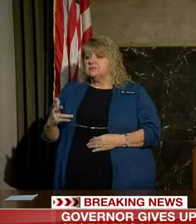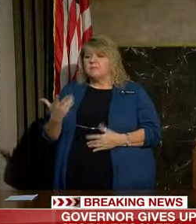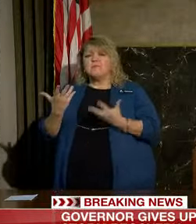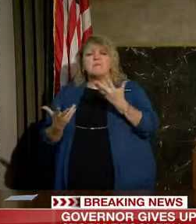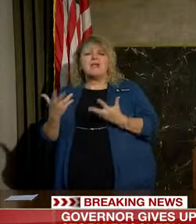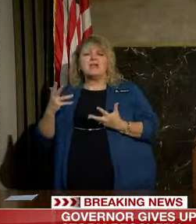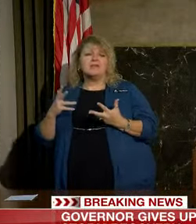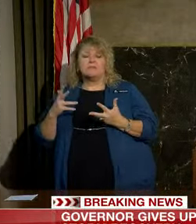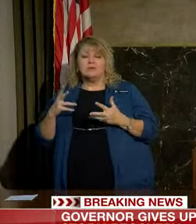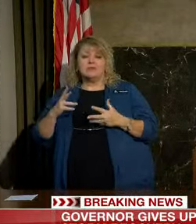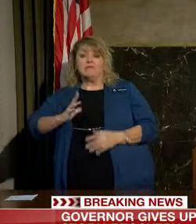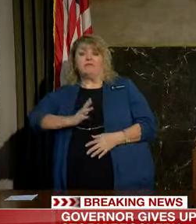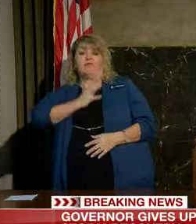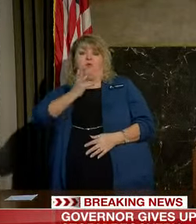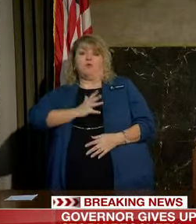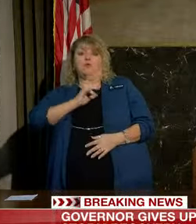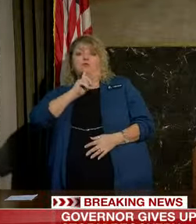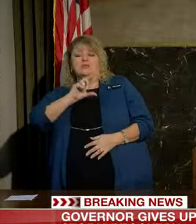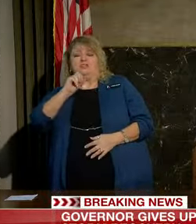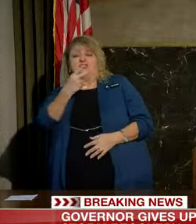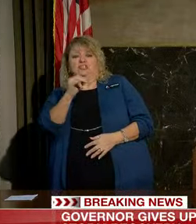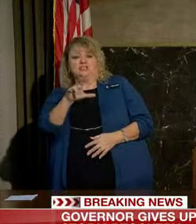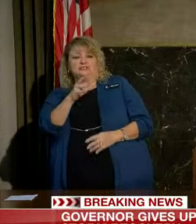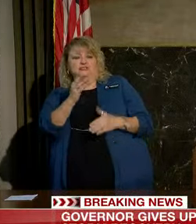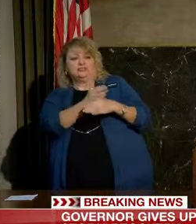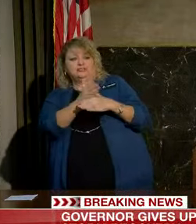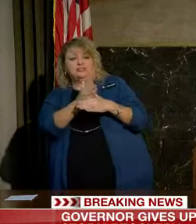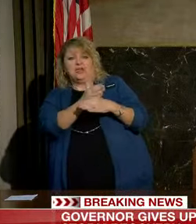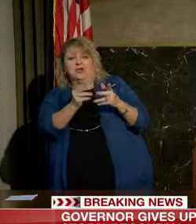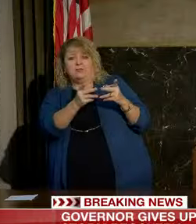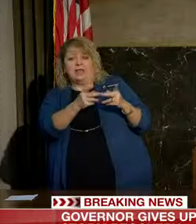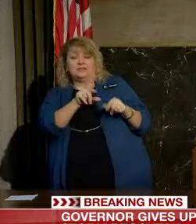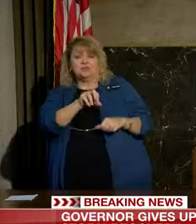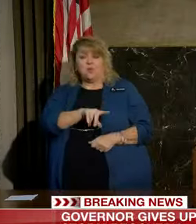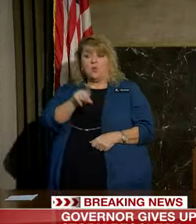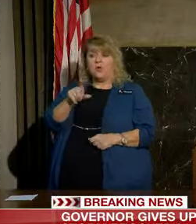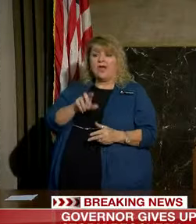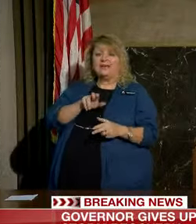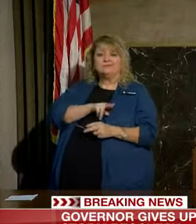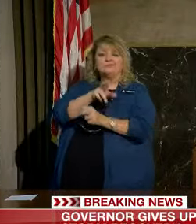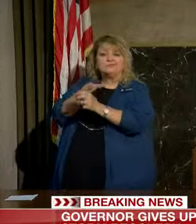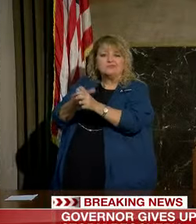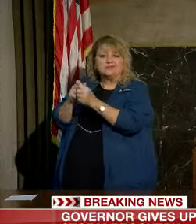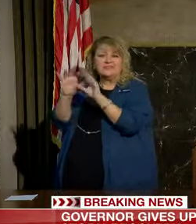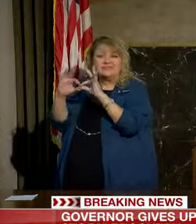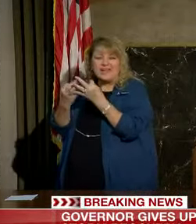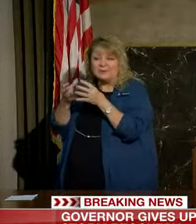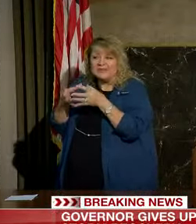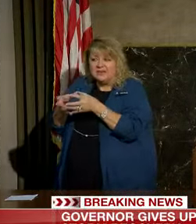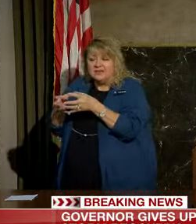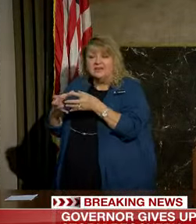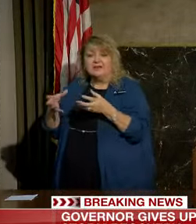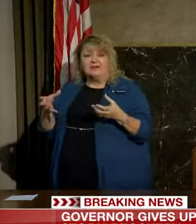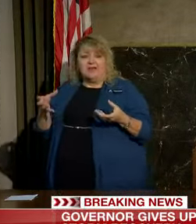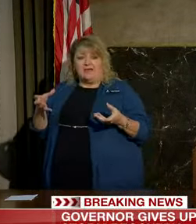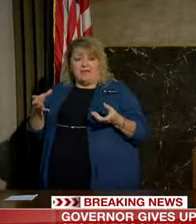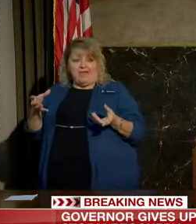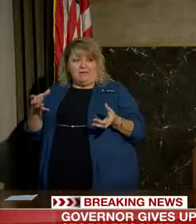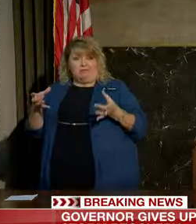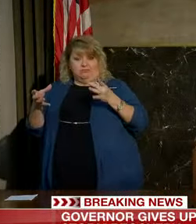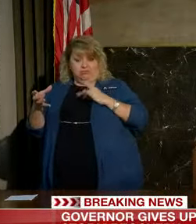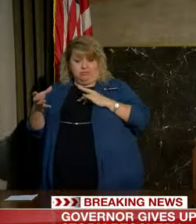with a neighbor or a friend who happens to have power or a generator, that's a risk for transmission. We have not yet,